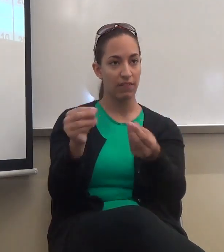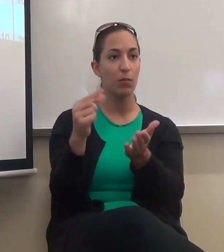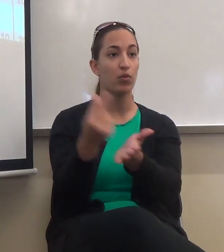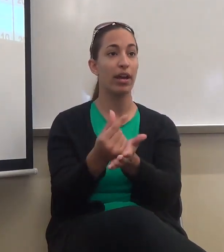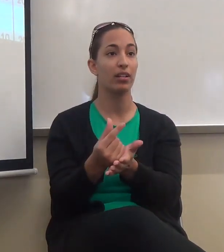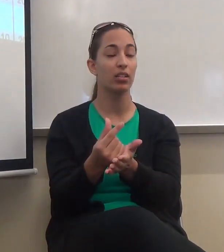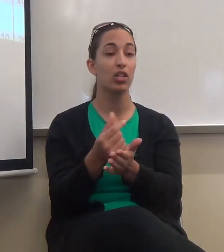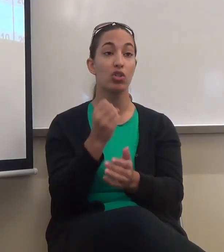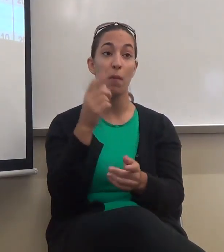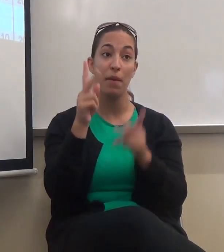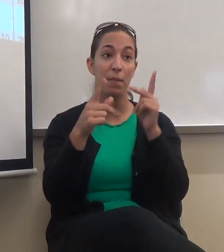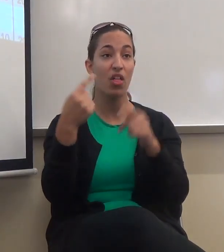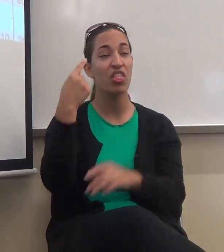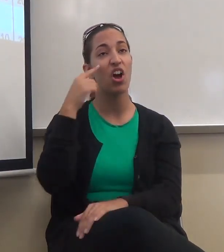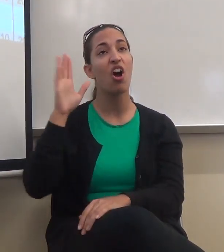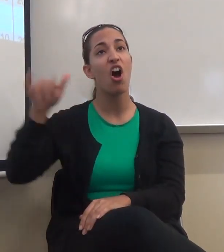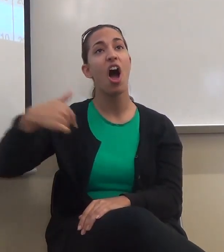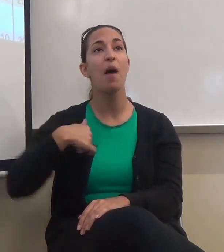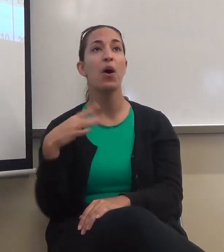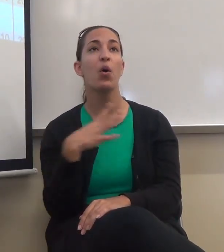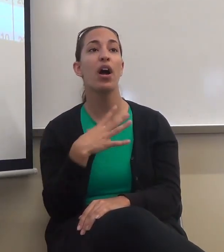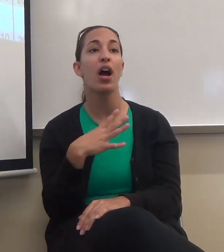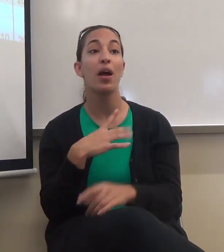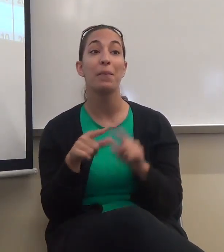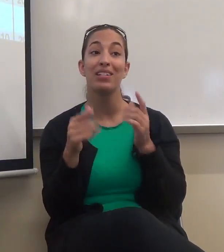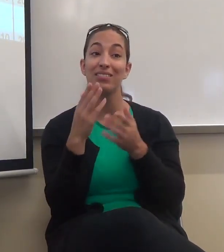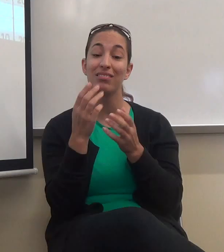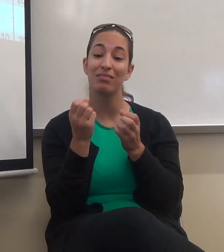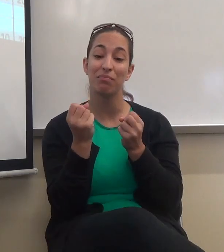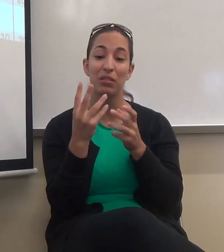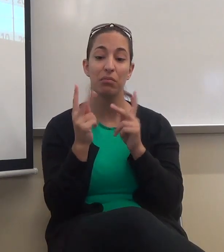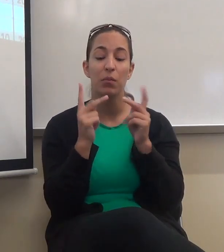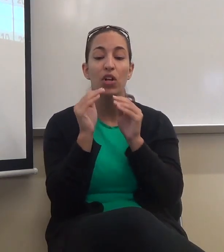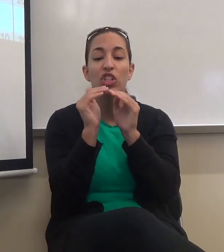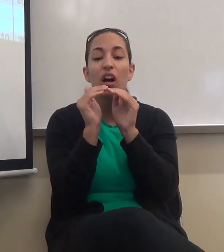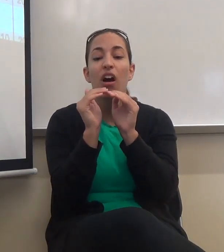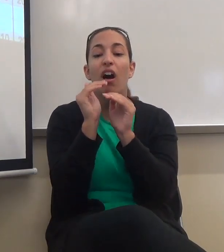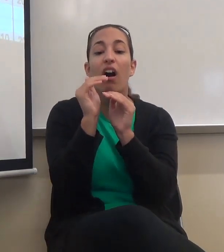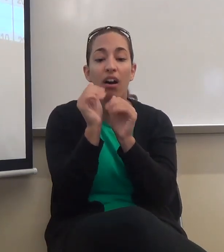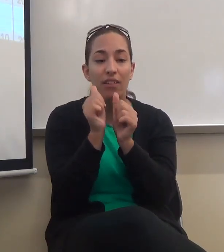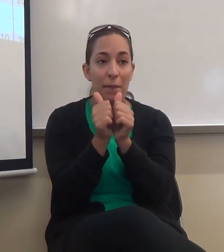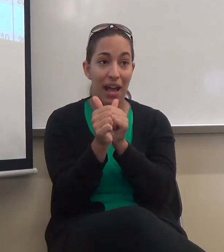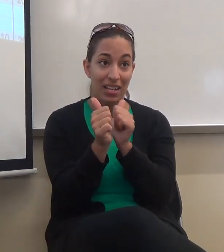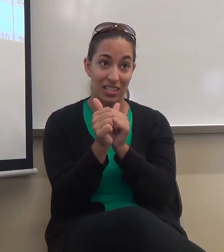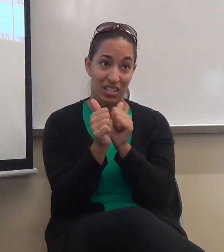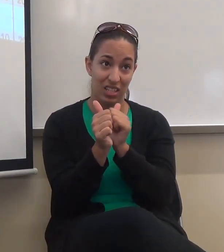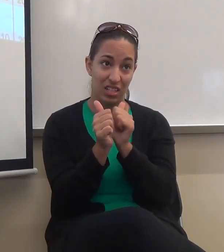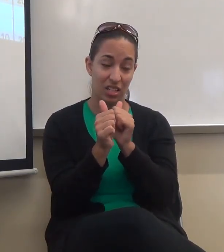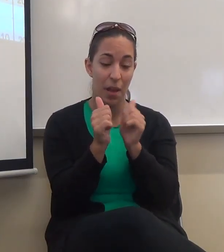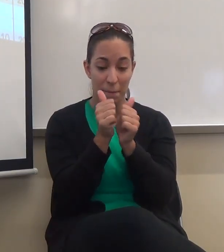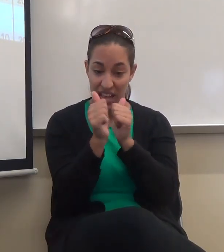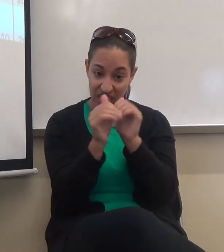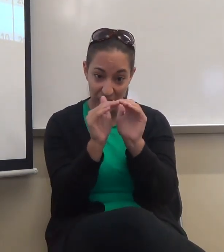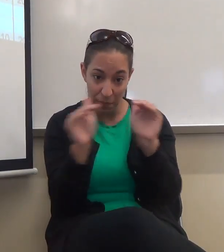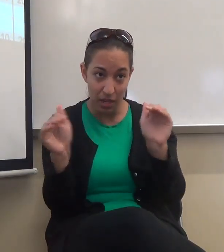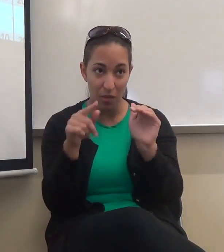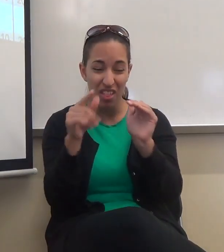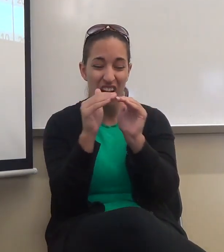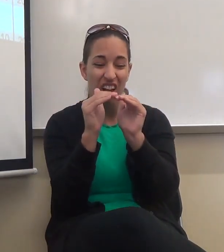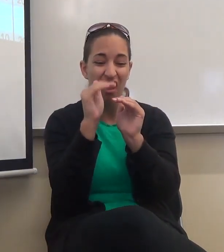but people end up just barely over passing on this, on my scale. So I got a couple like of I- low like I keep